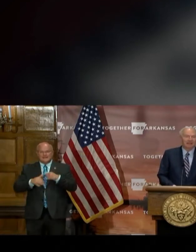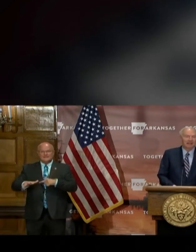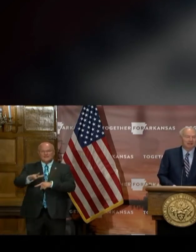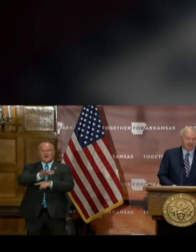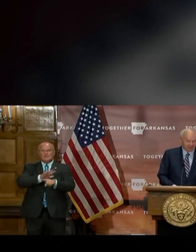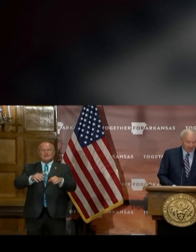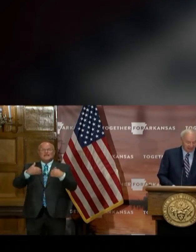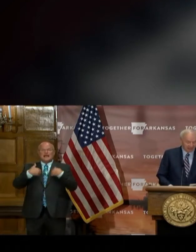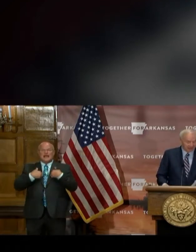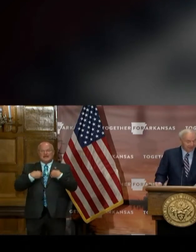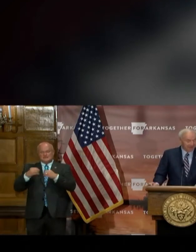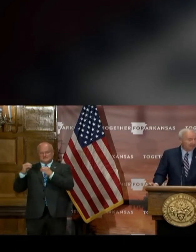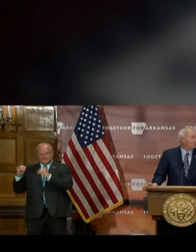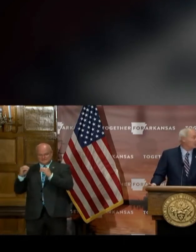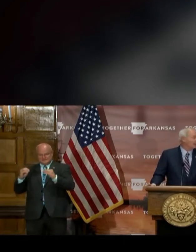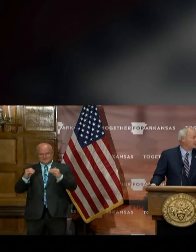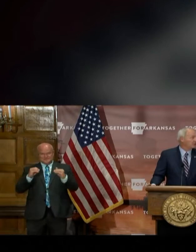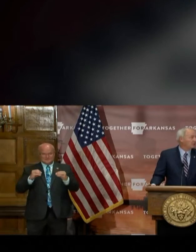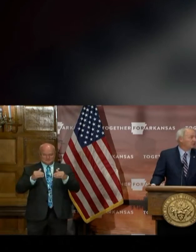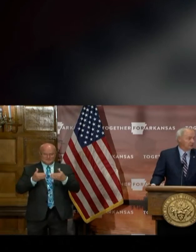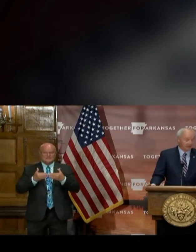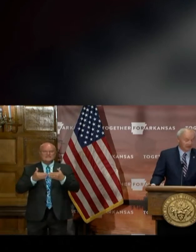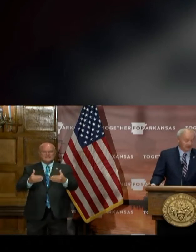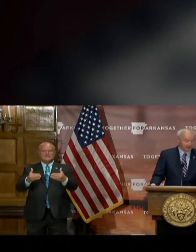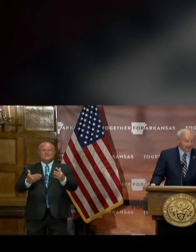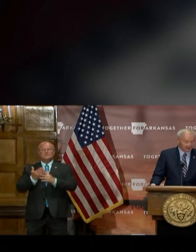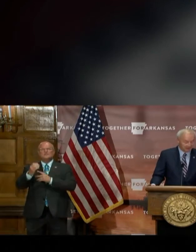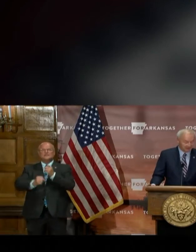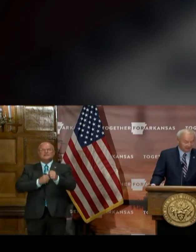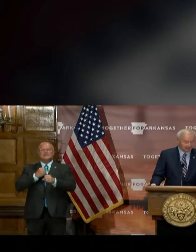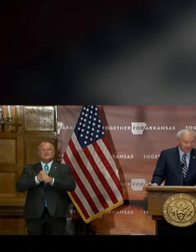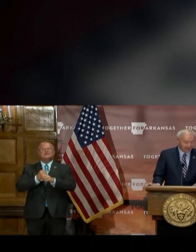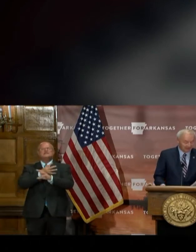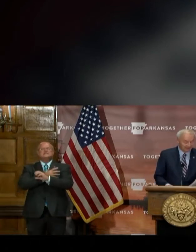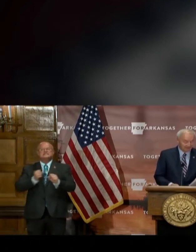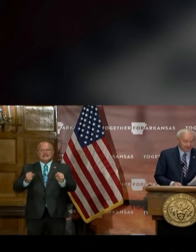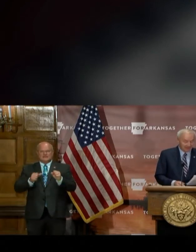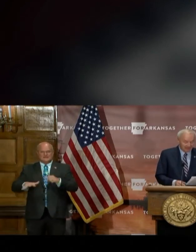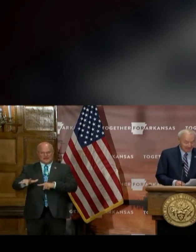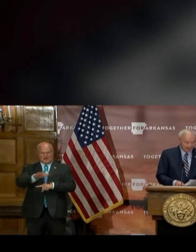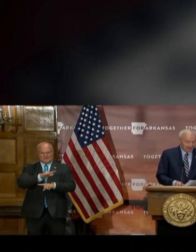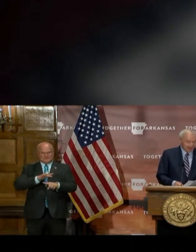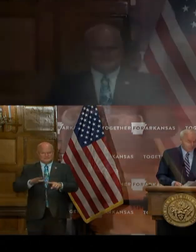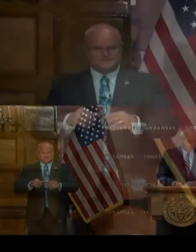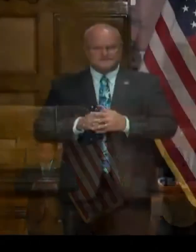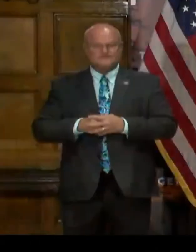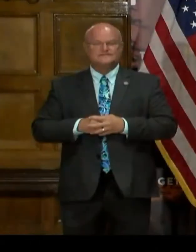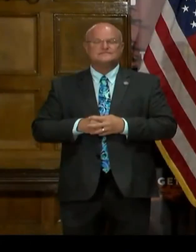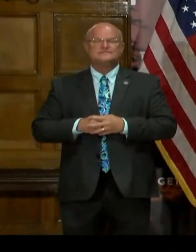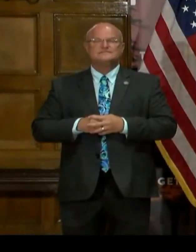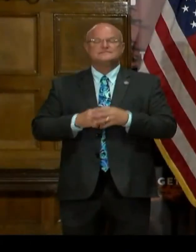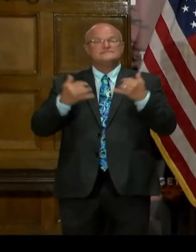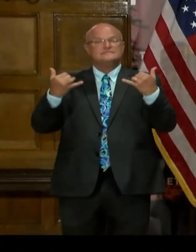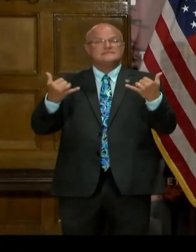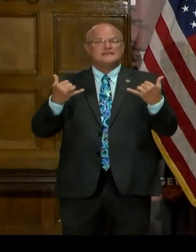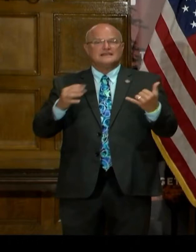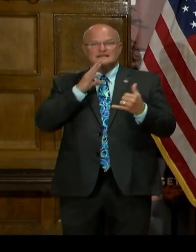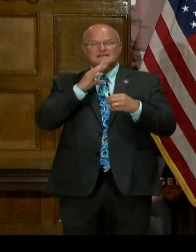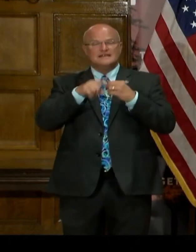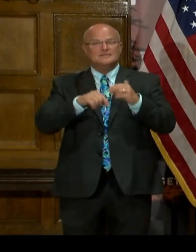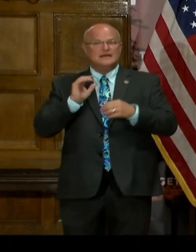that we can have our education progress through the course of the year in a safe environment. And then we'll go on to